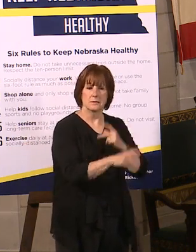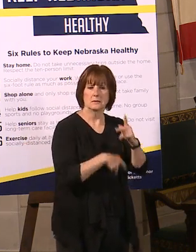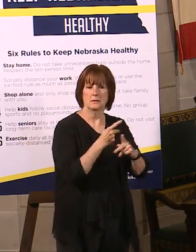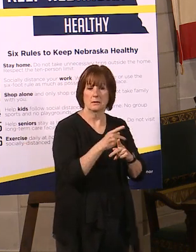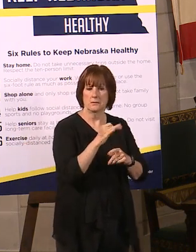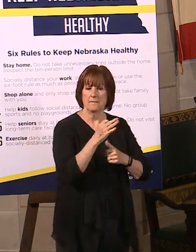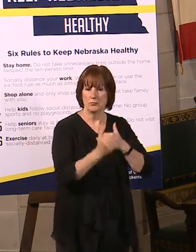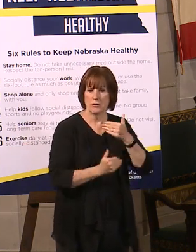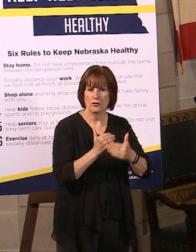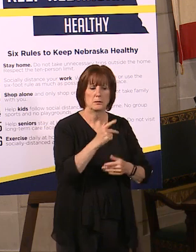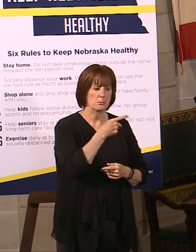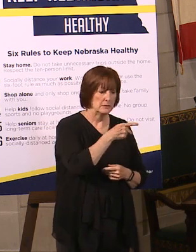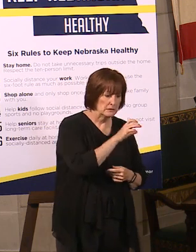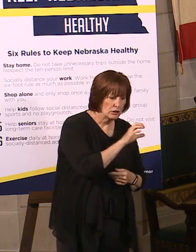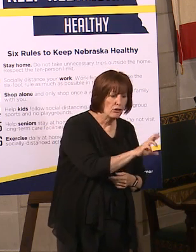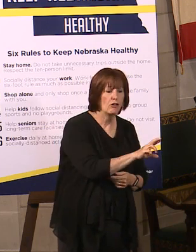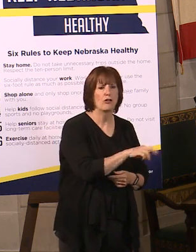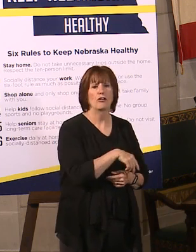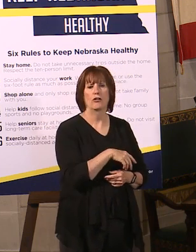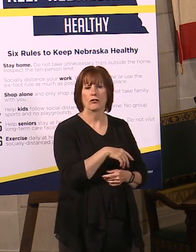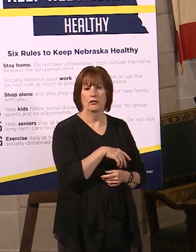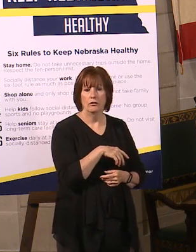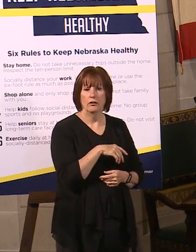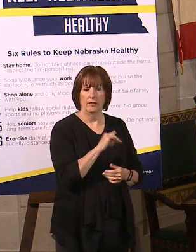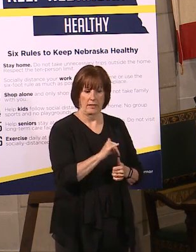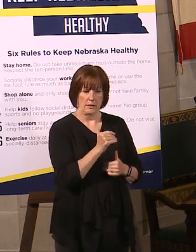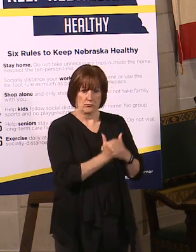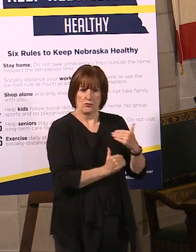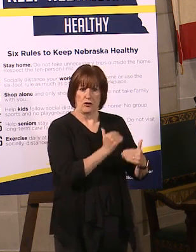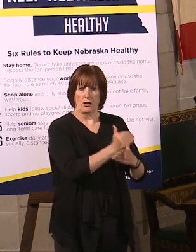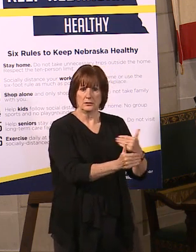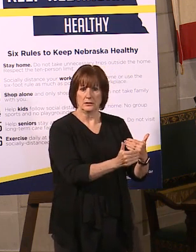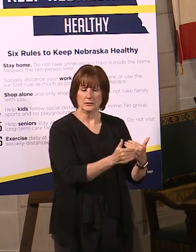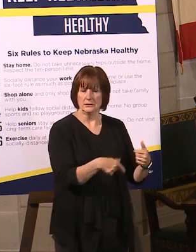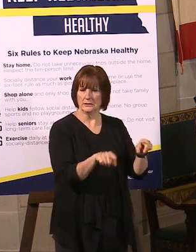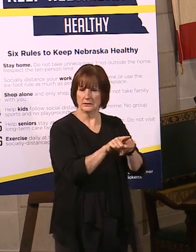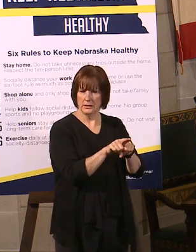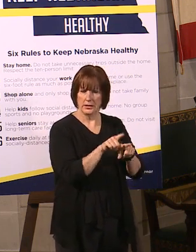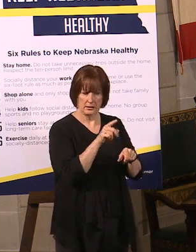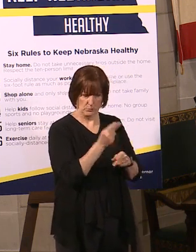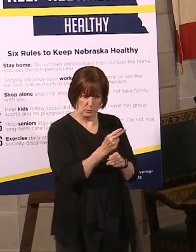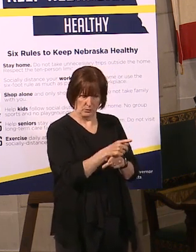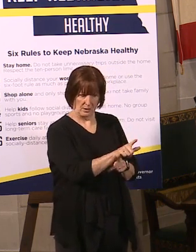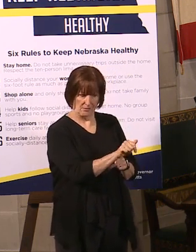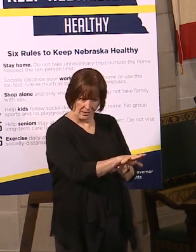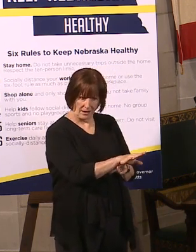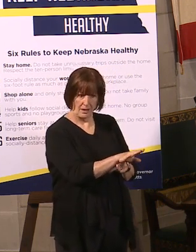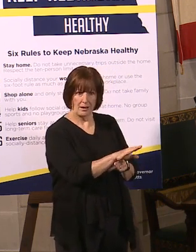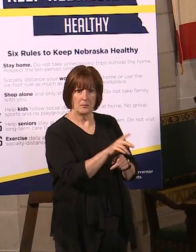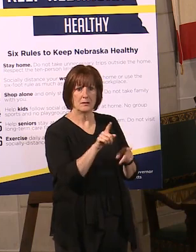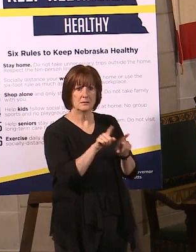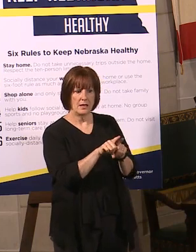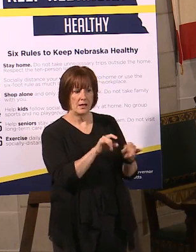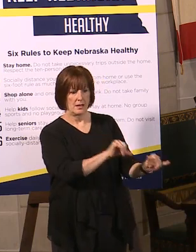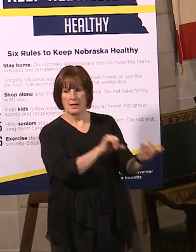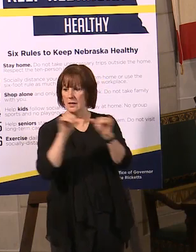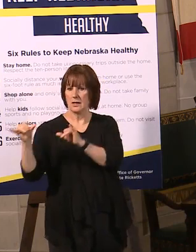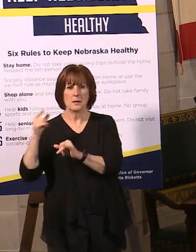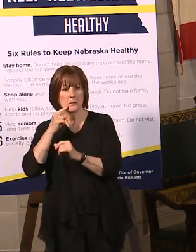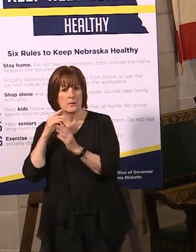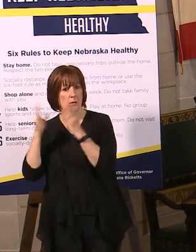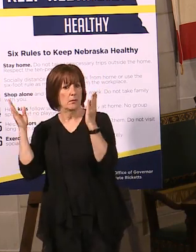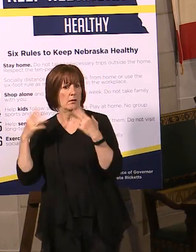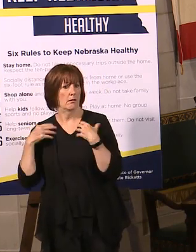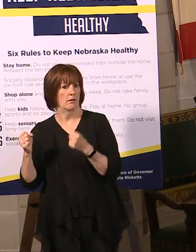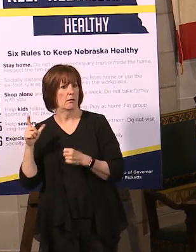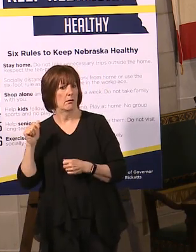this PCR, polymerase chain reaction process, is the same thing we're using in this lab that we're using in the public health lab. So the